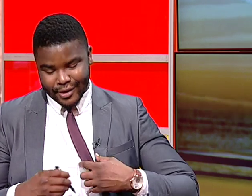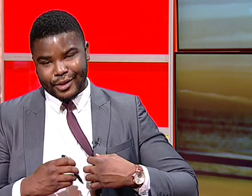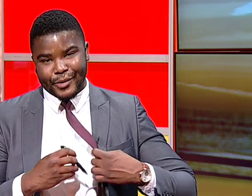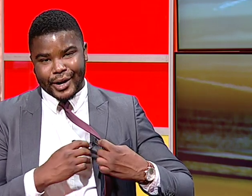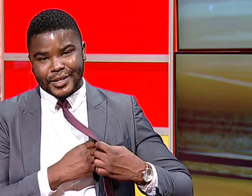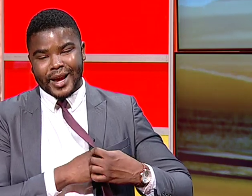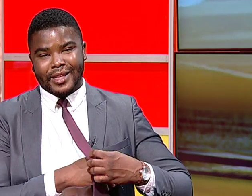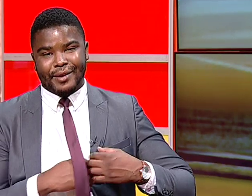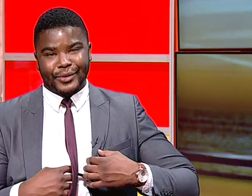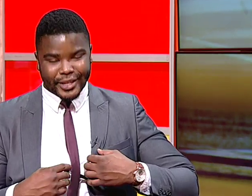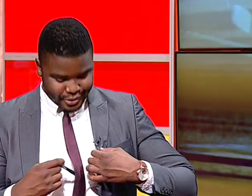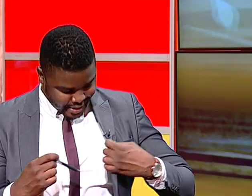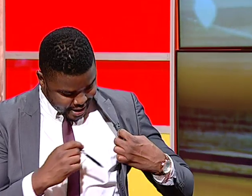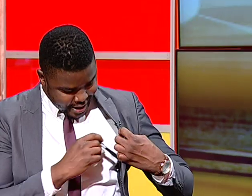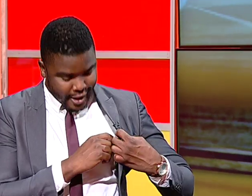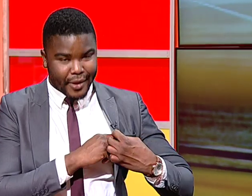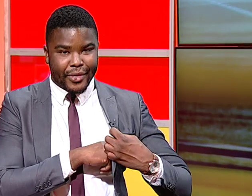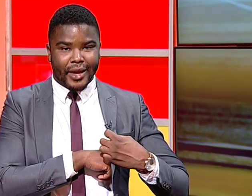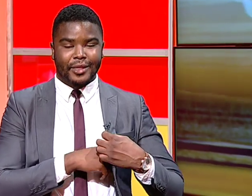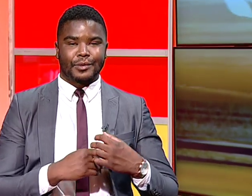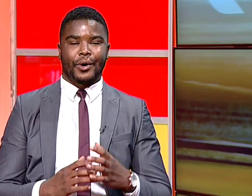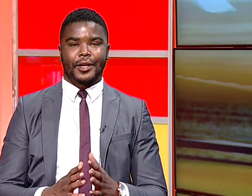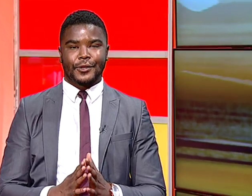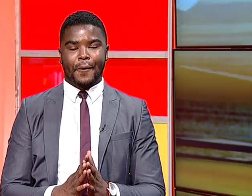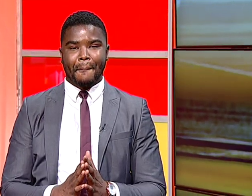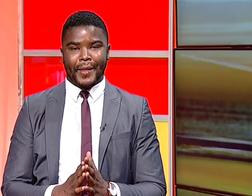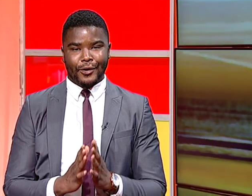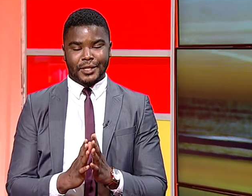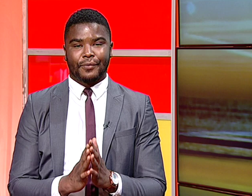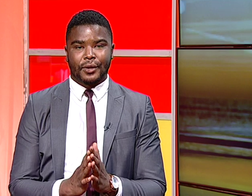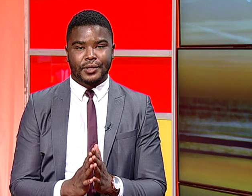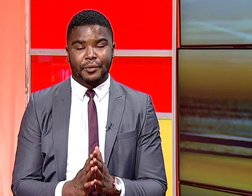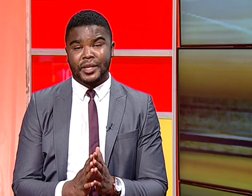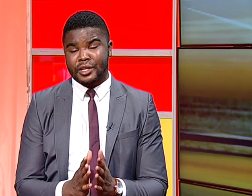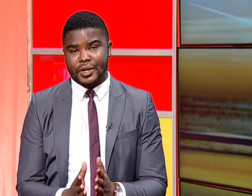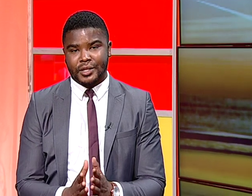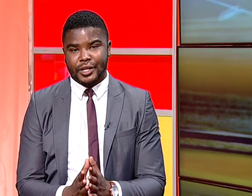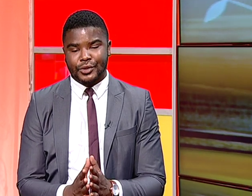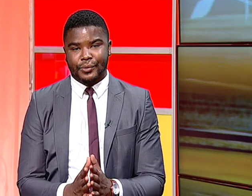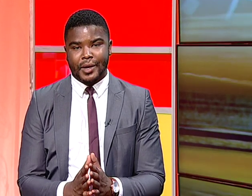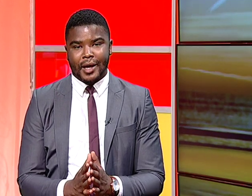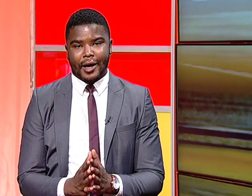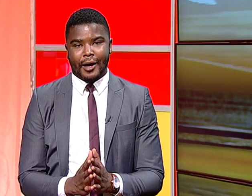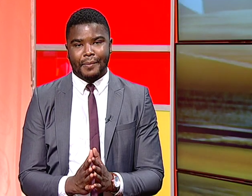Dr. Murray was kind enough to teach me a thing this morning. So it goes as follows, and it basically translates to